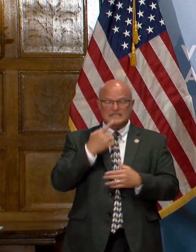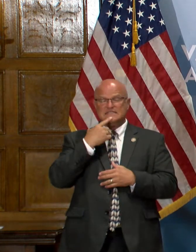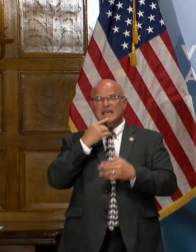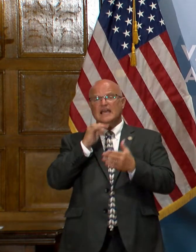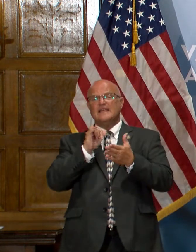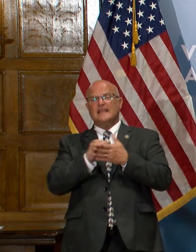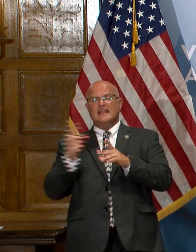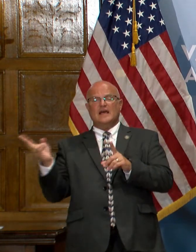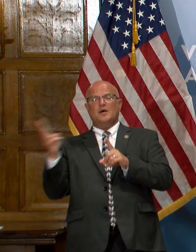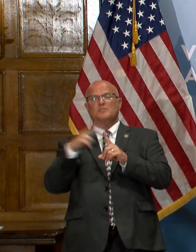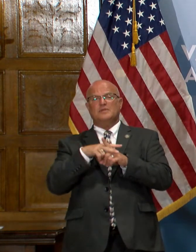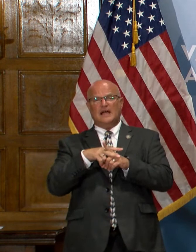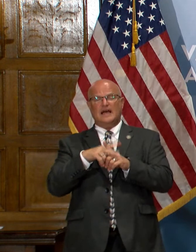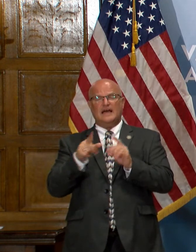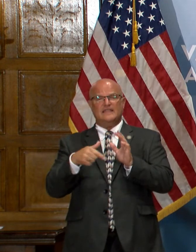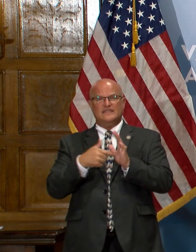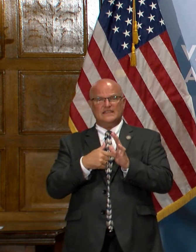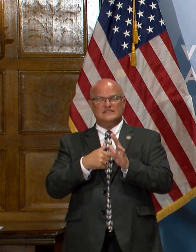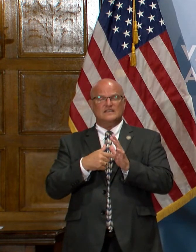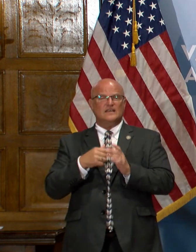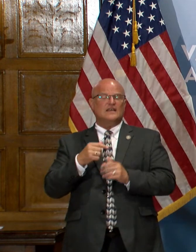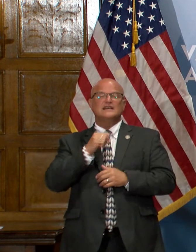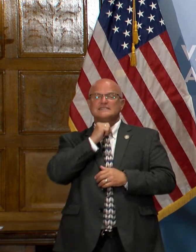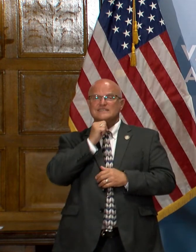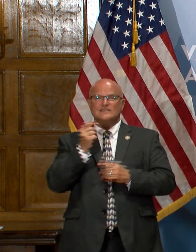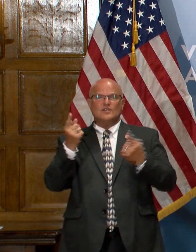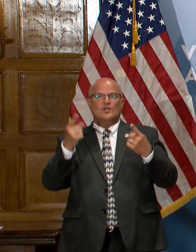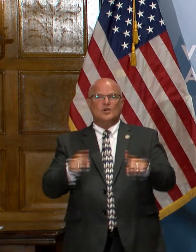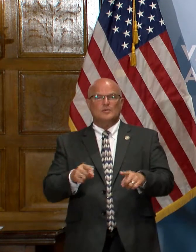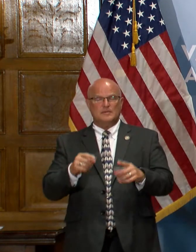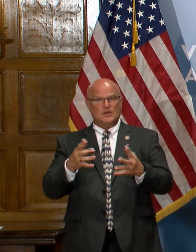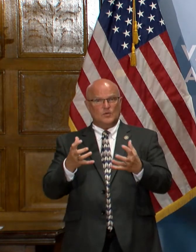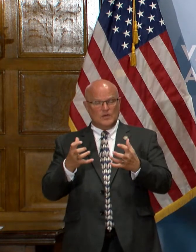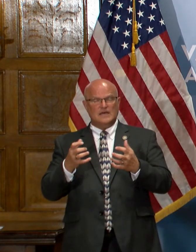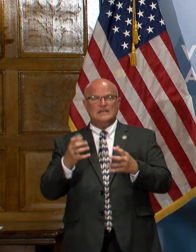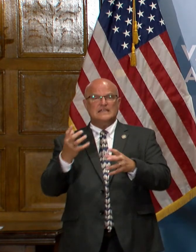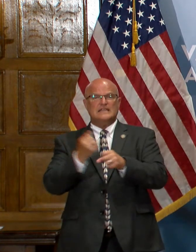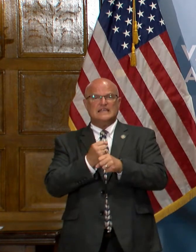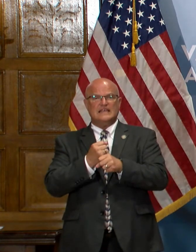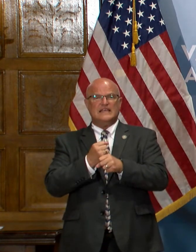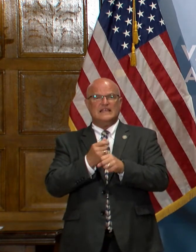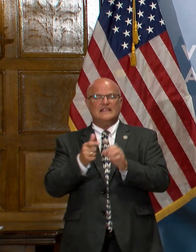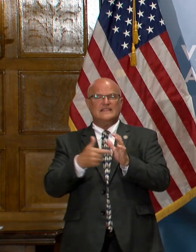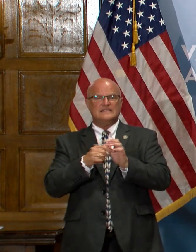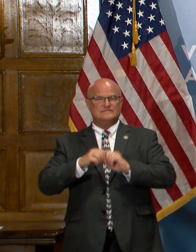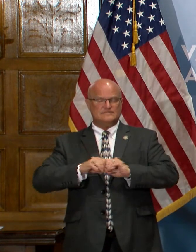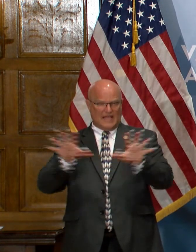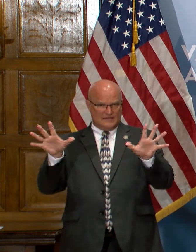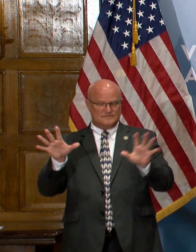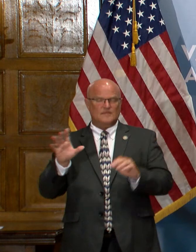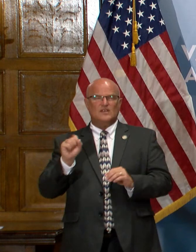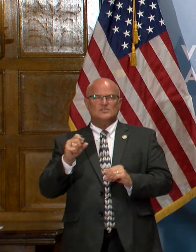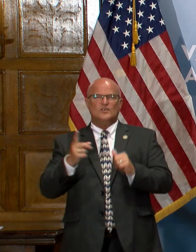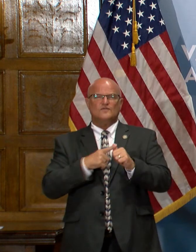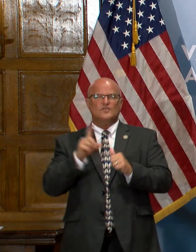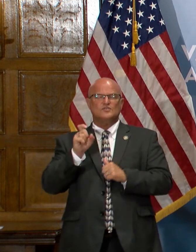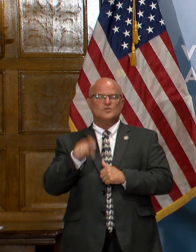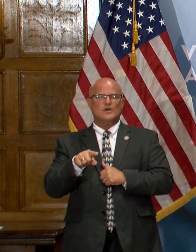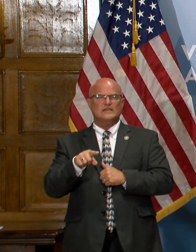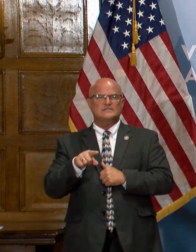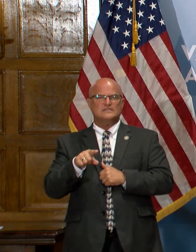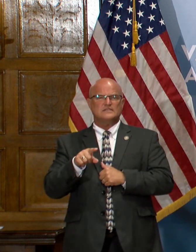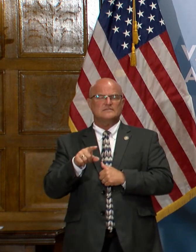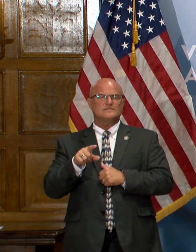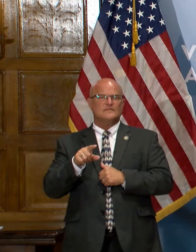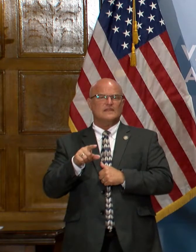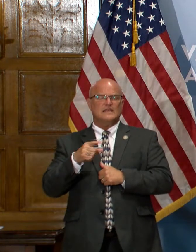that in the 5 states he wrote letters to, including Arkansas, that just doesn't appear to be a will to get this relief out. So first question is comments